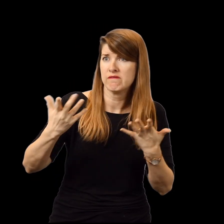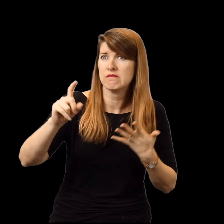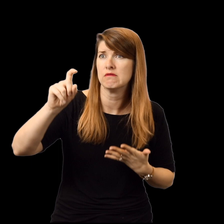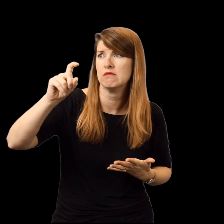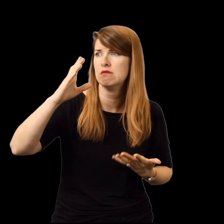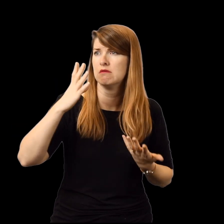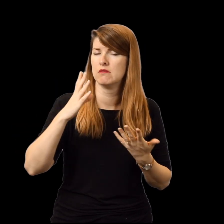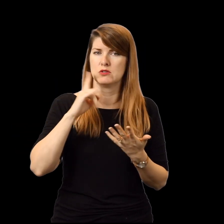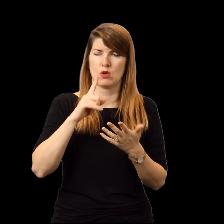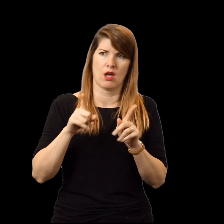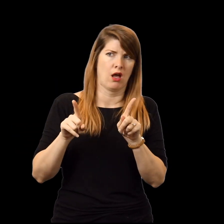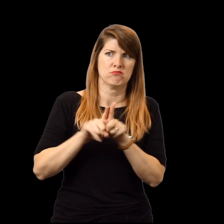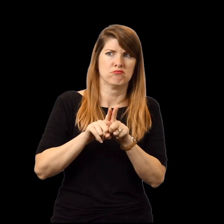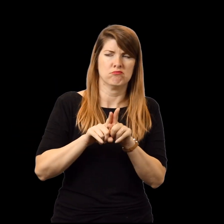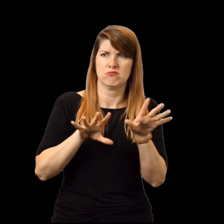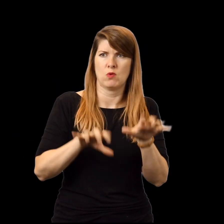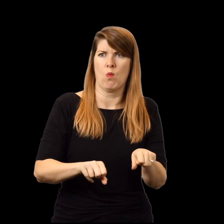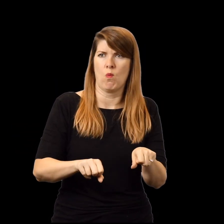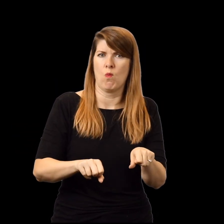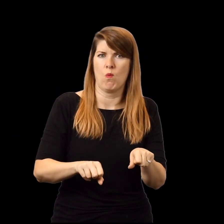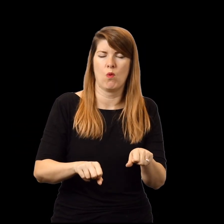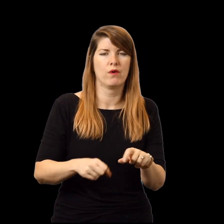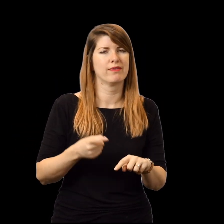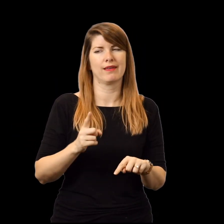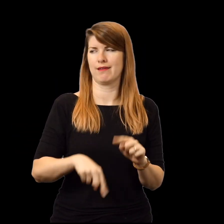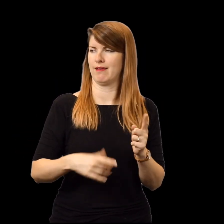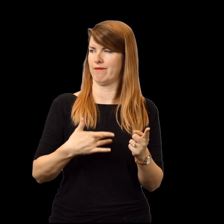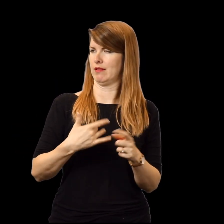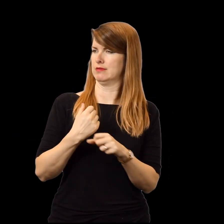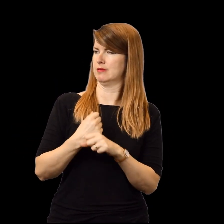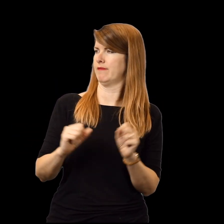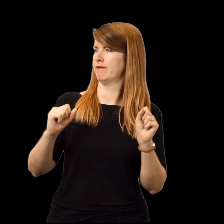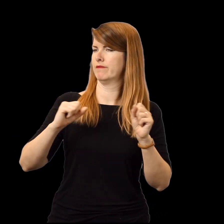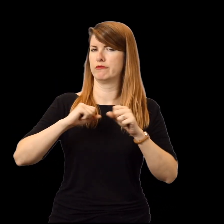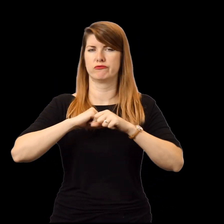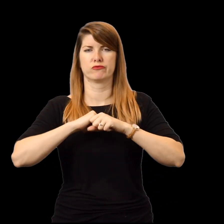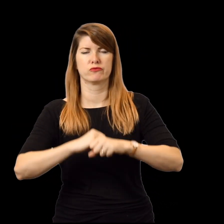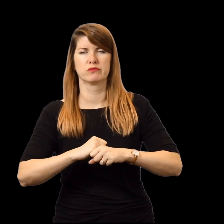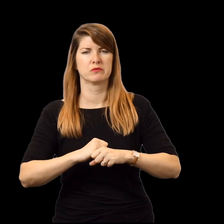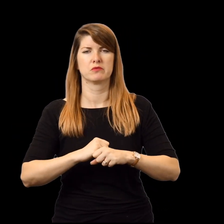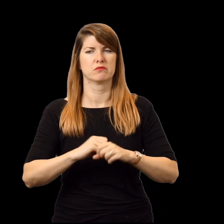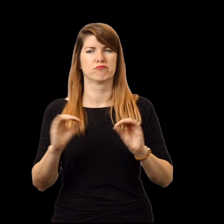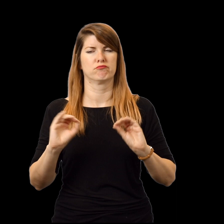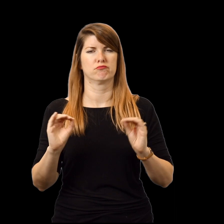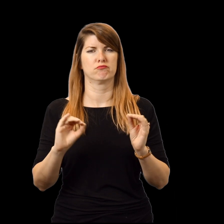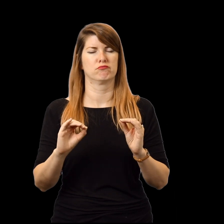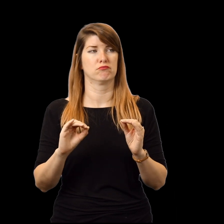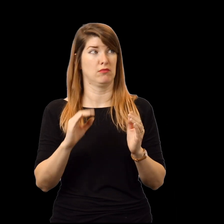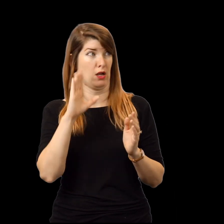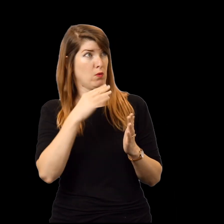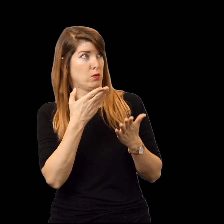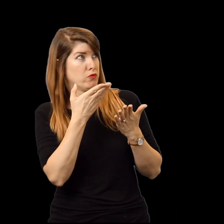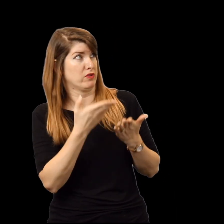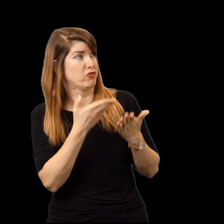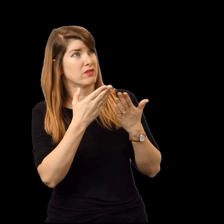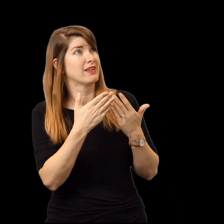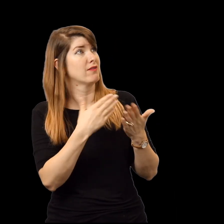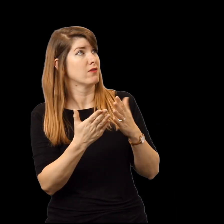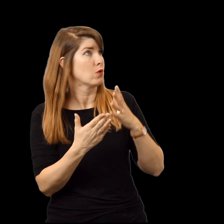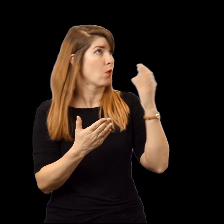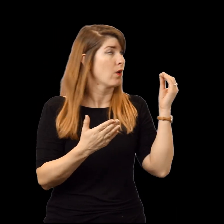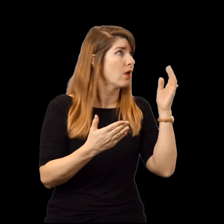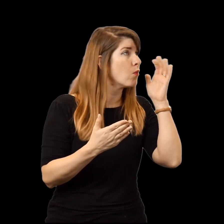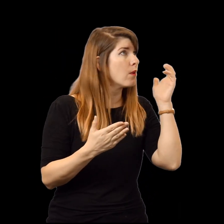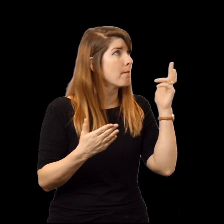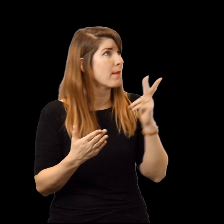left, and so they cling and hold on. And they can't achieve a sense of safety and security, like, you're here, I know you're here,